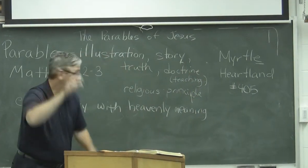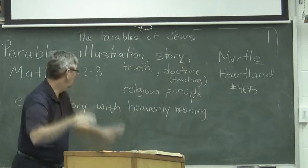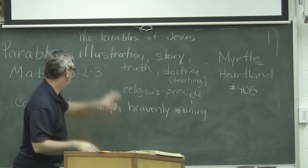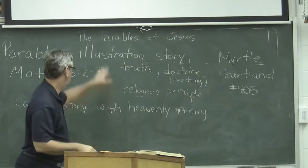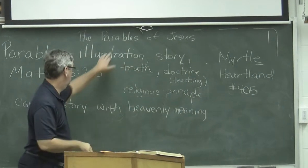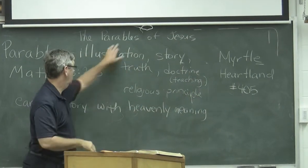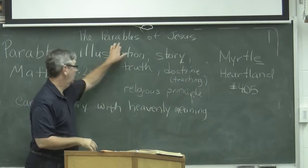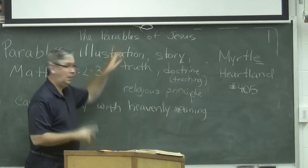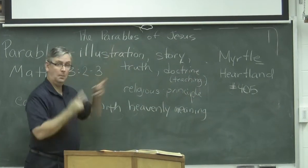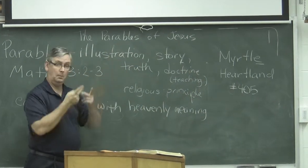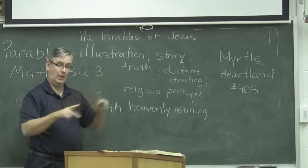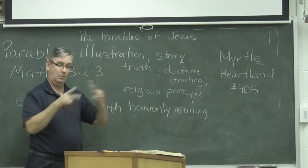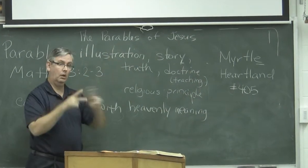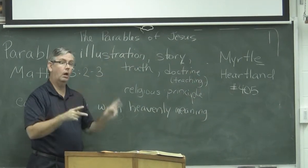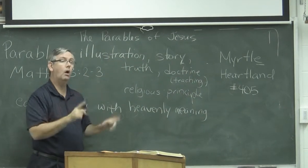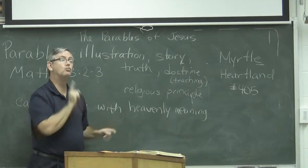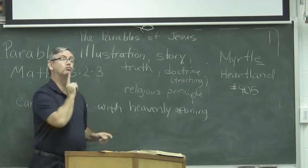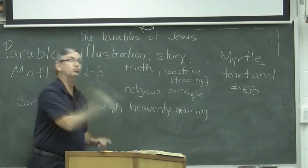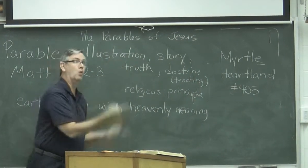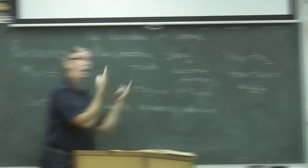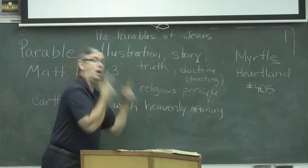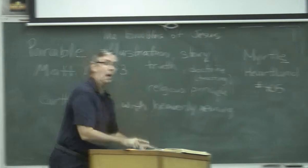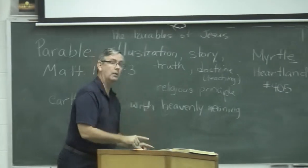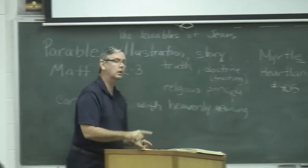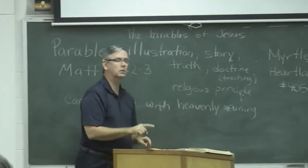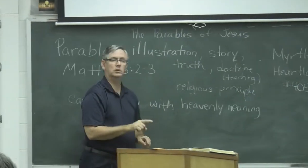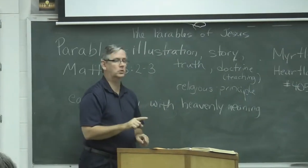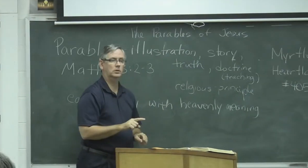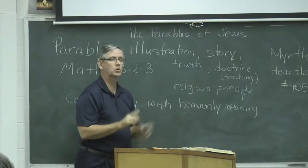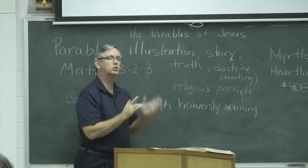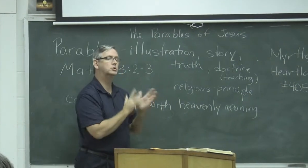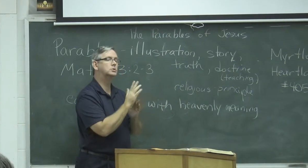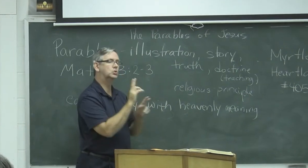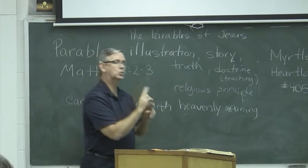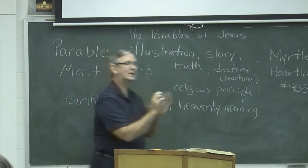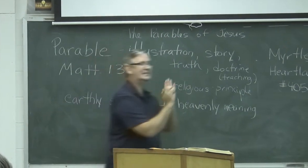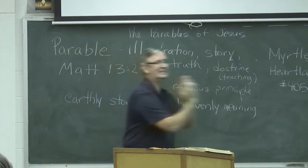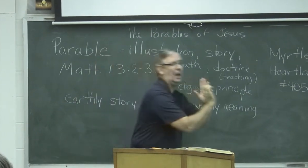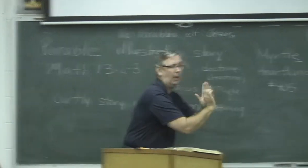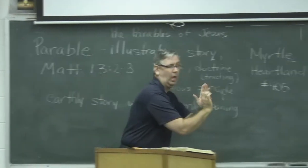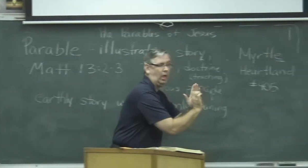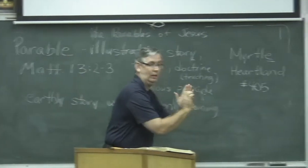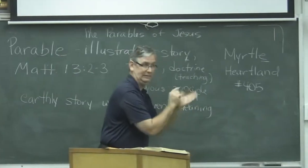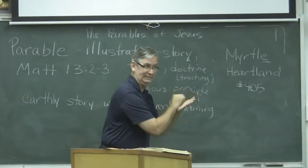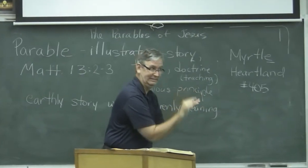You have to understand, a parable, did it really happen? No. Jesus used it as an